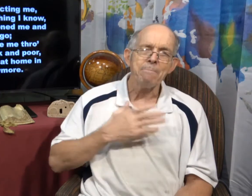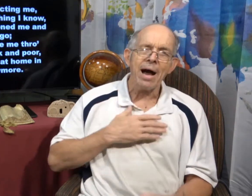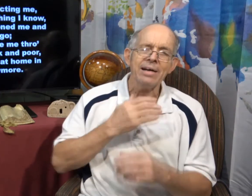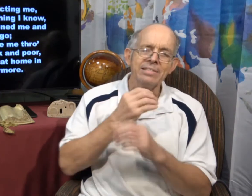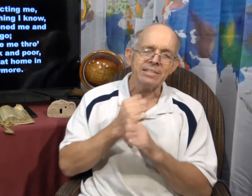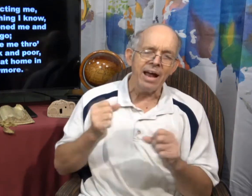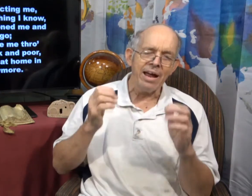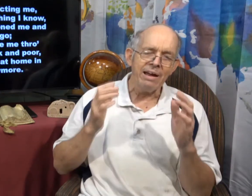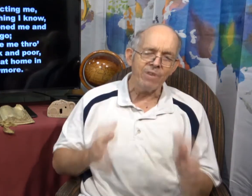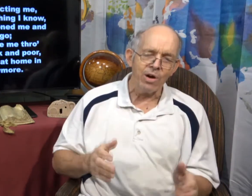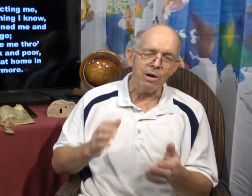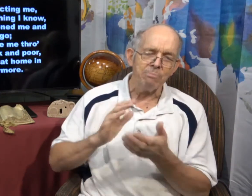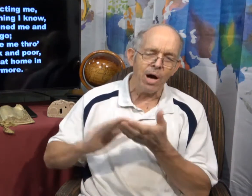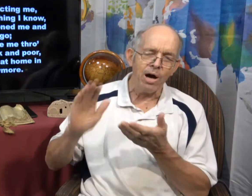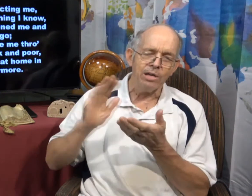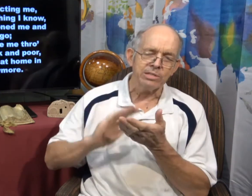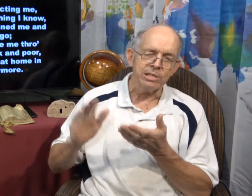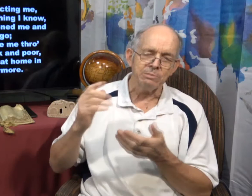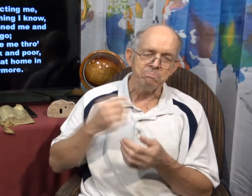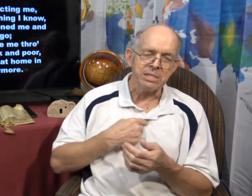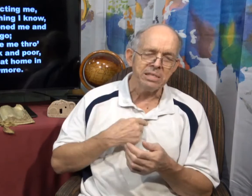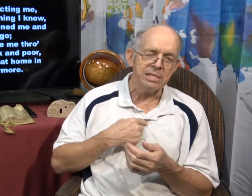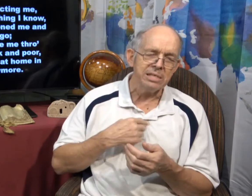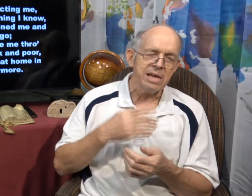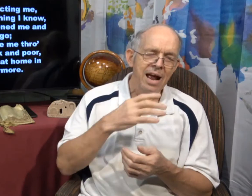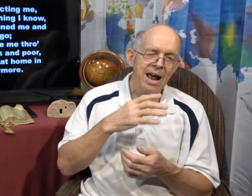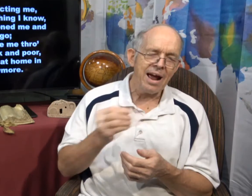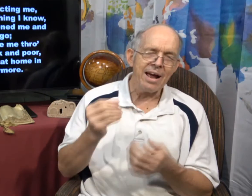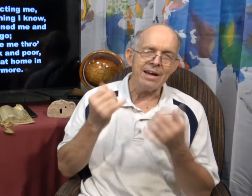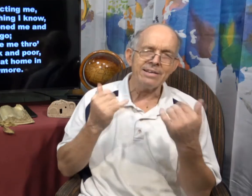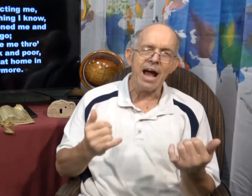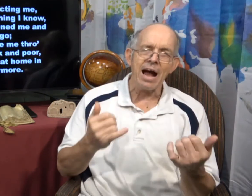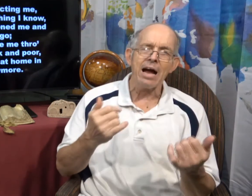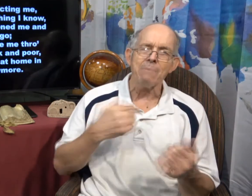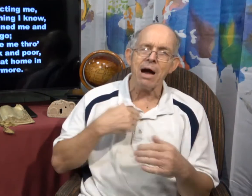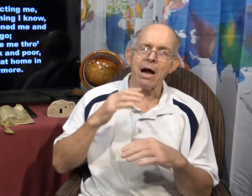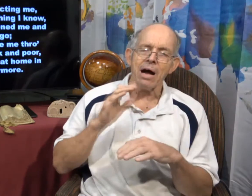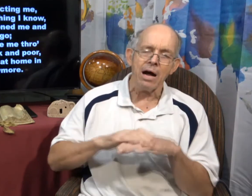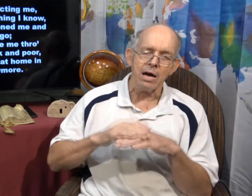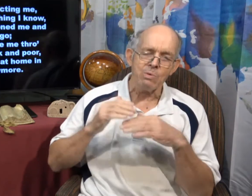My Savior pardoned me, and now my arms